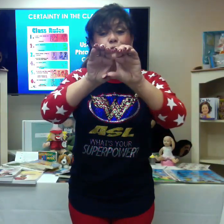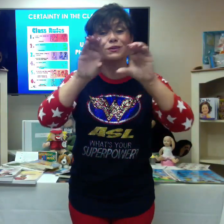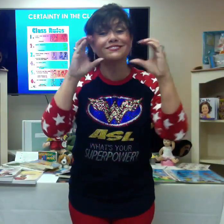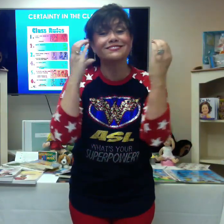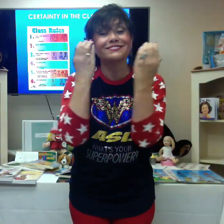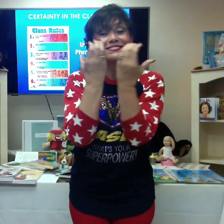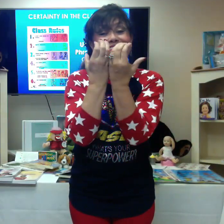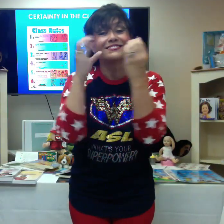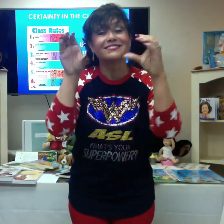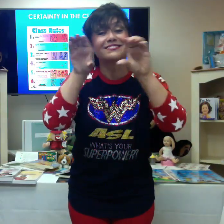classroom